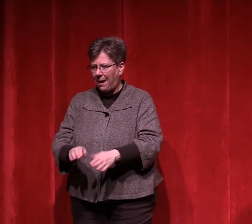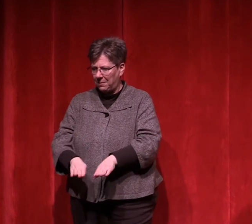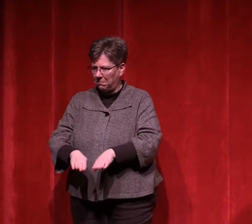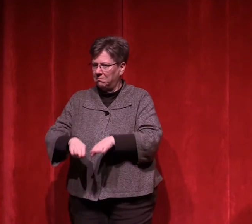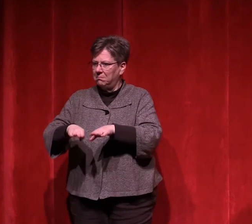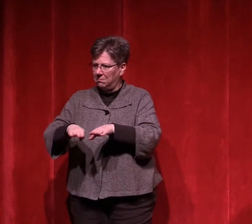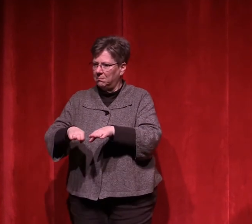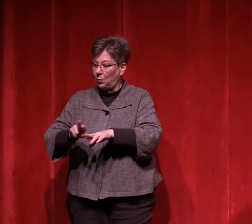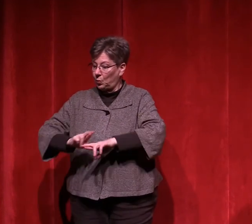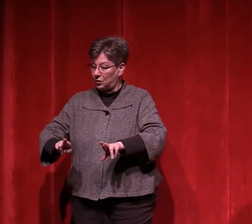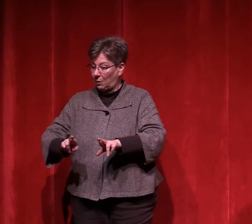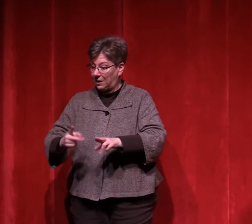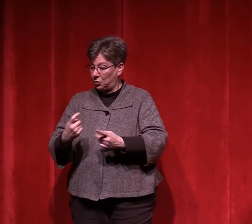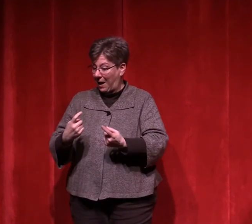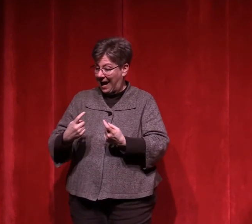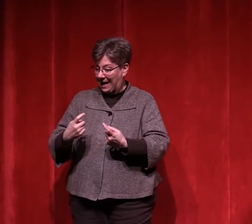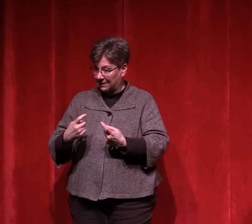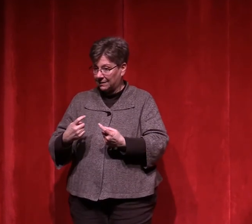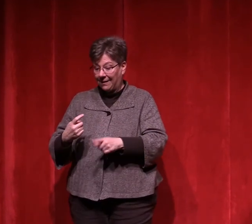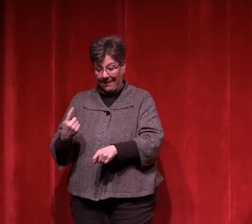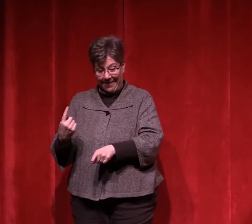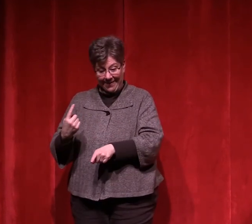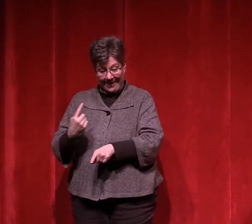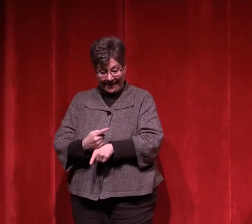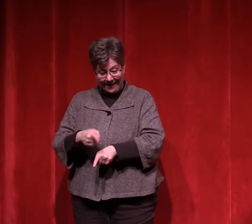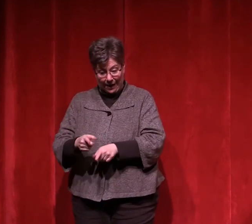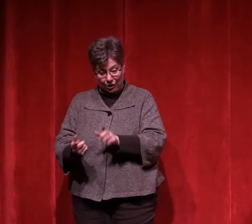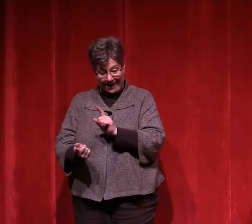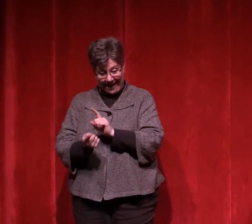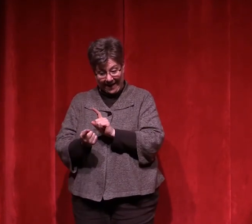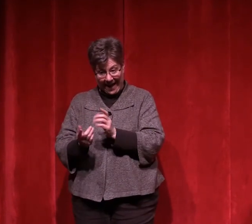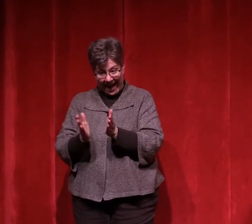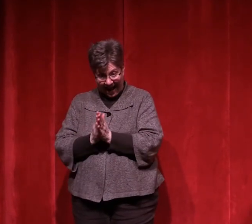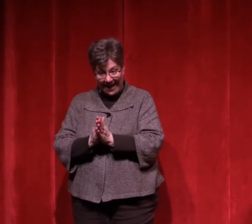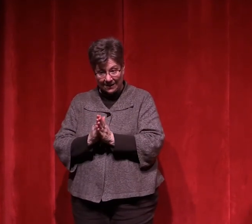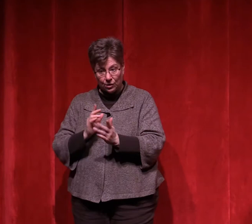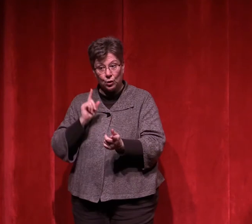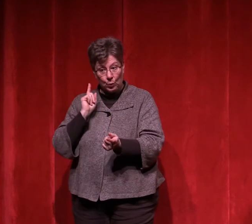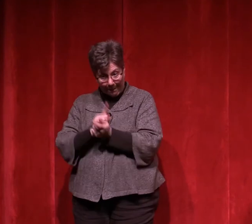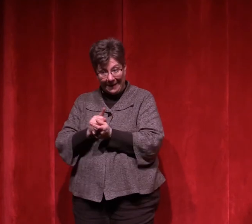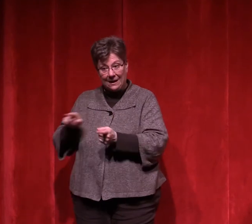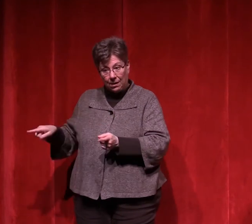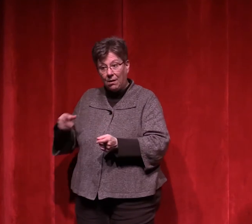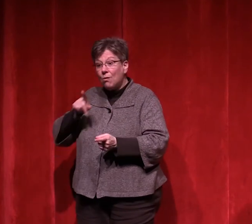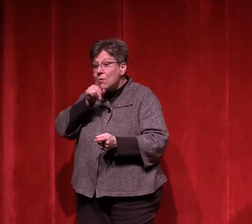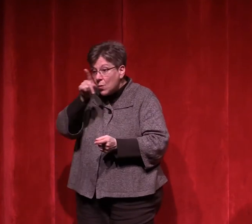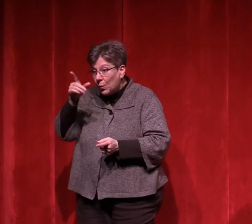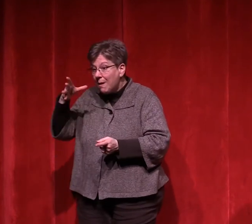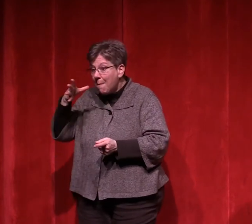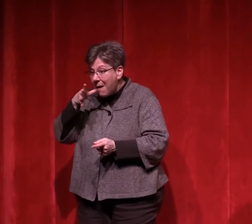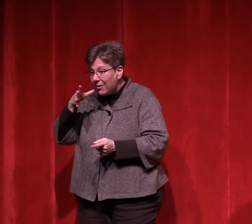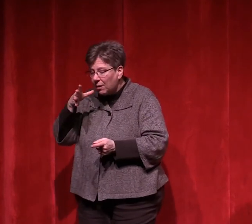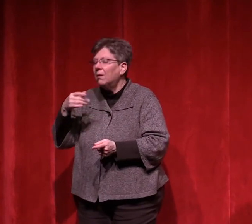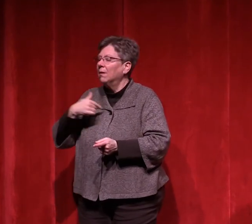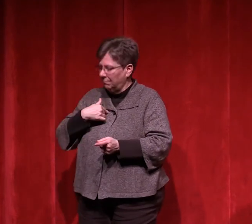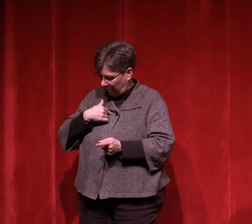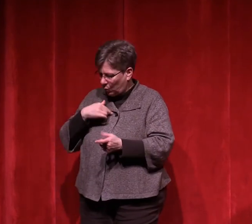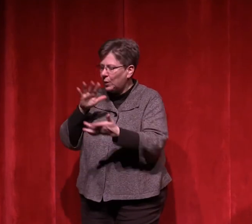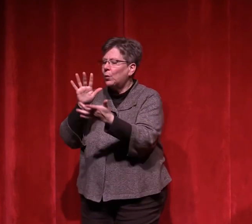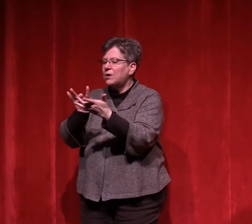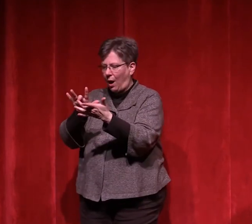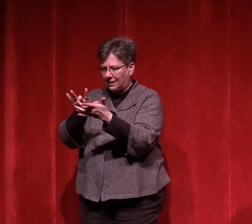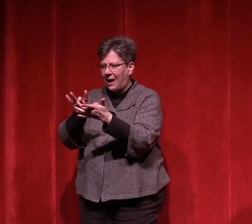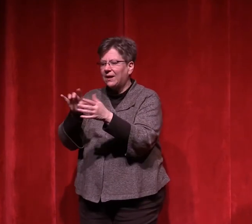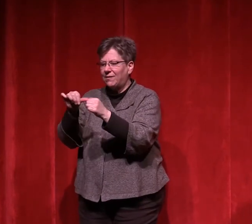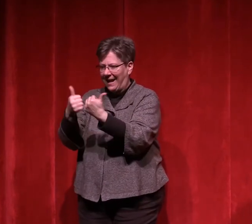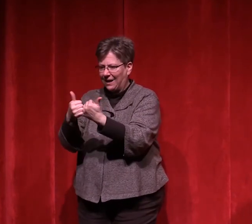to ask questions, and that the day that she asked to meet her birth mother, we'd get back in touch with the agency and we'd get together. And that's exactly what